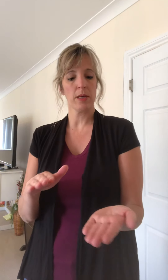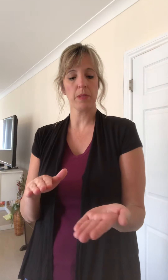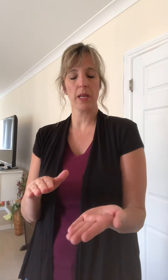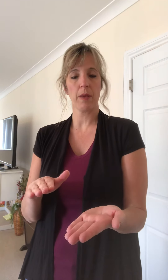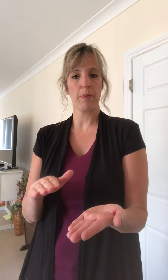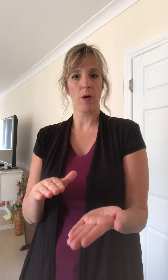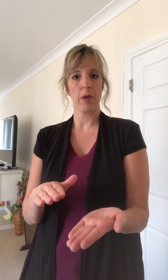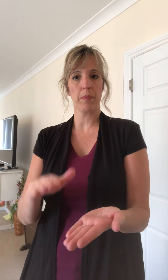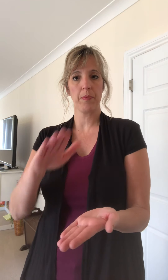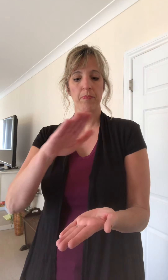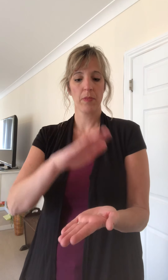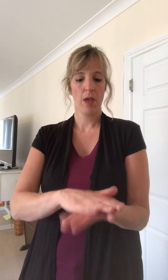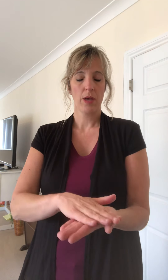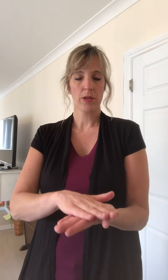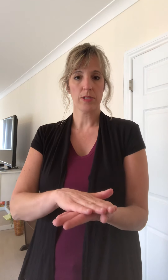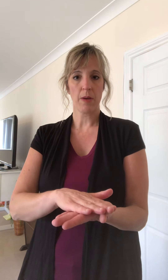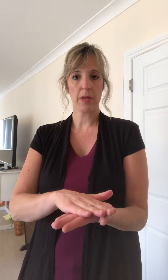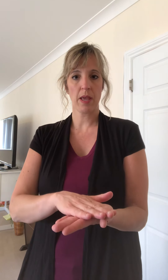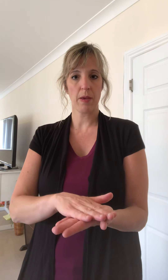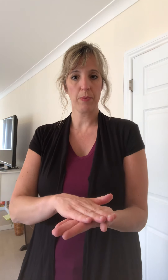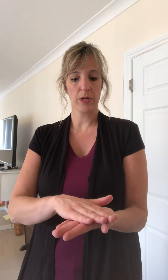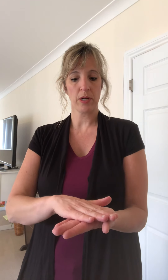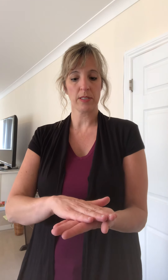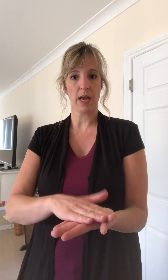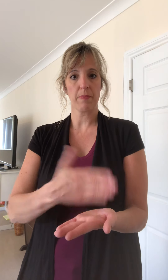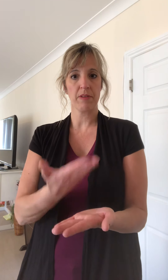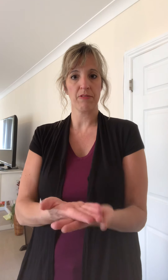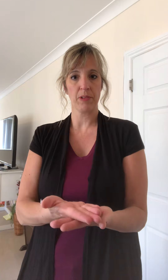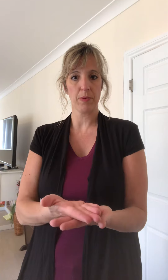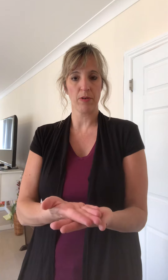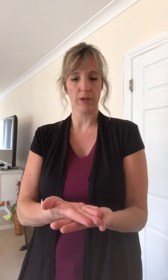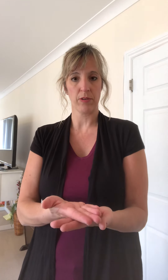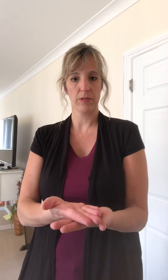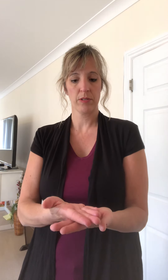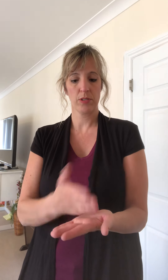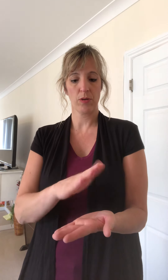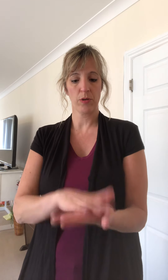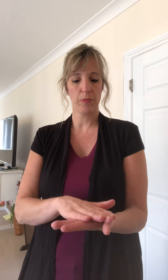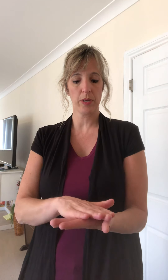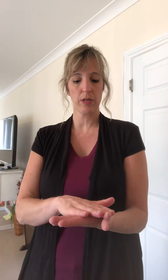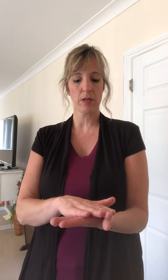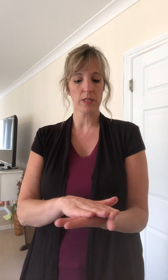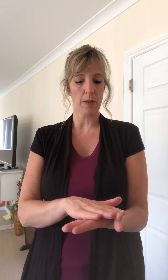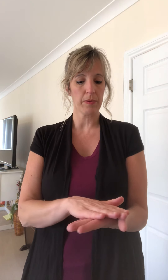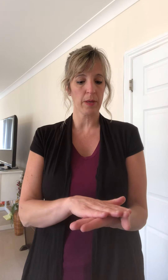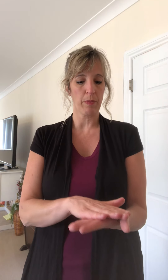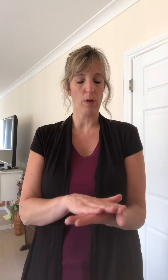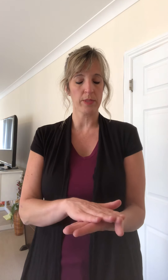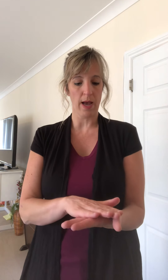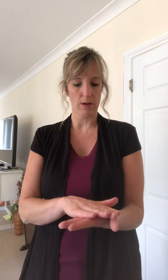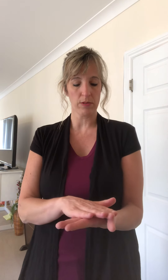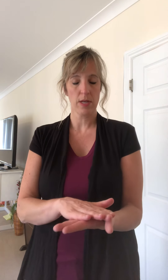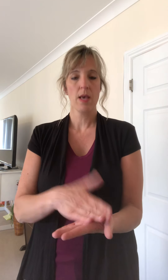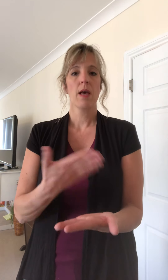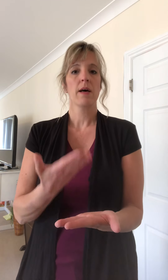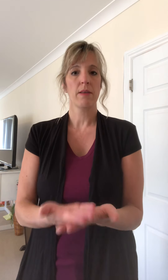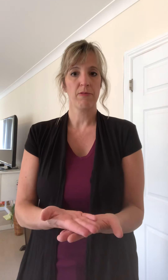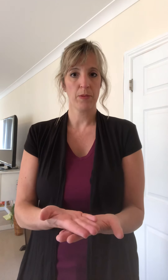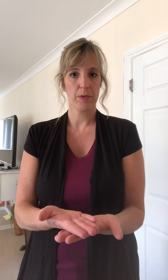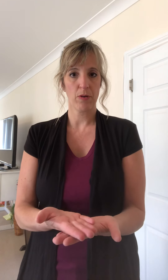non-dominant hand, palm up, your dominant hand, put it on top and flip it over. So you put it on top like palm down and then flip it over